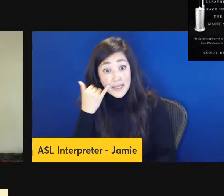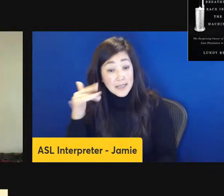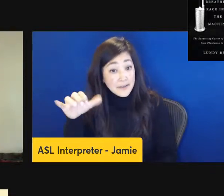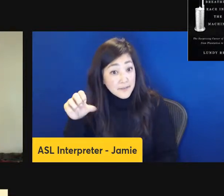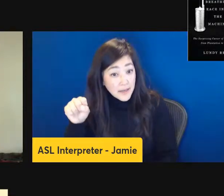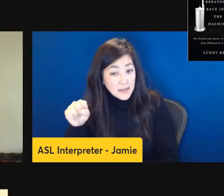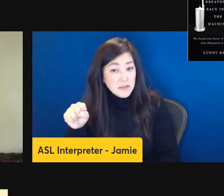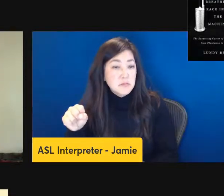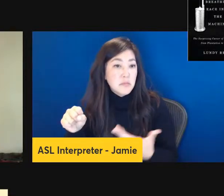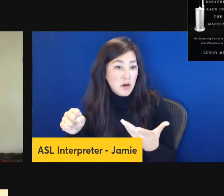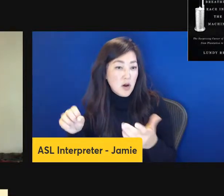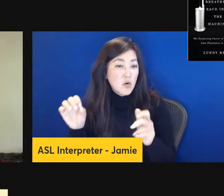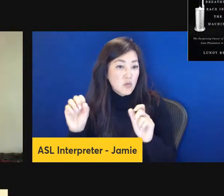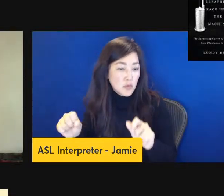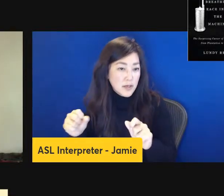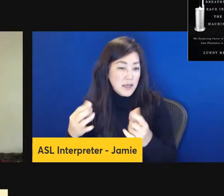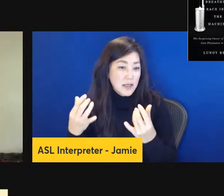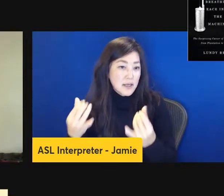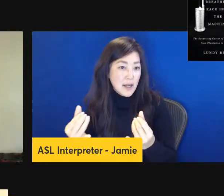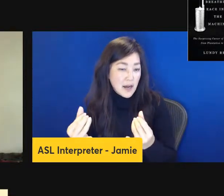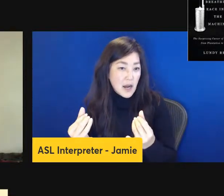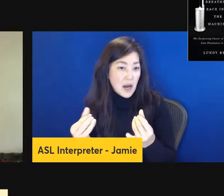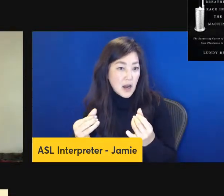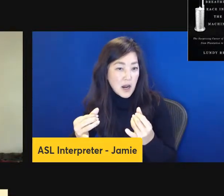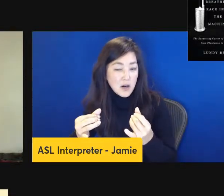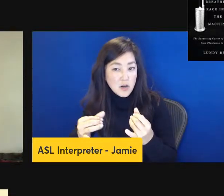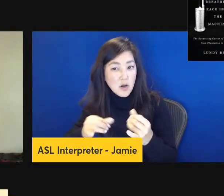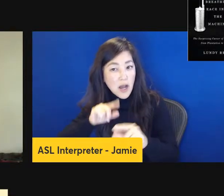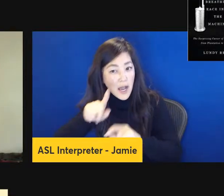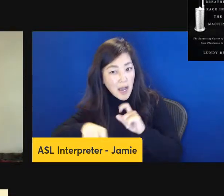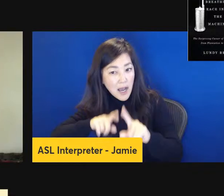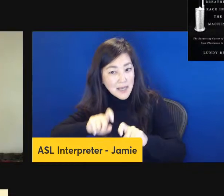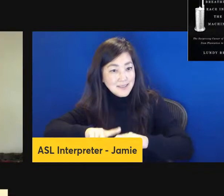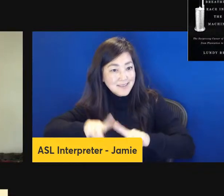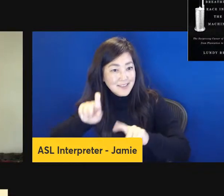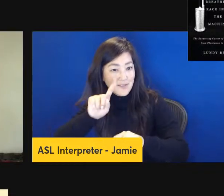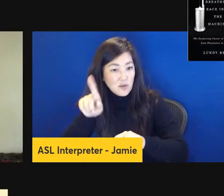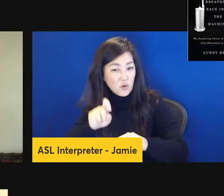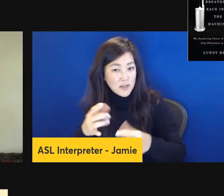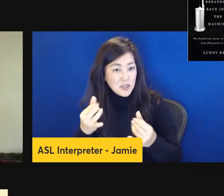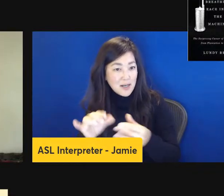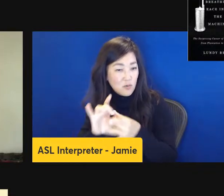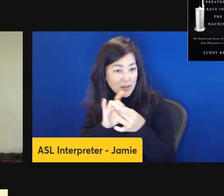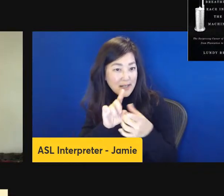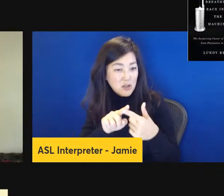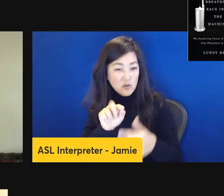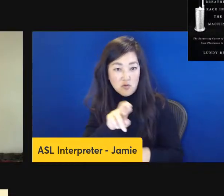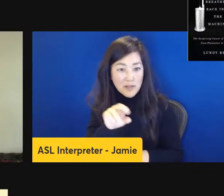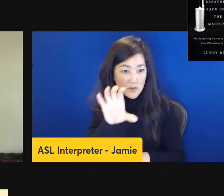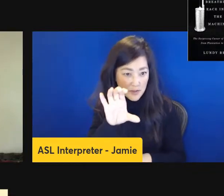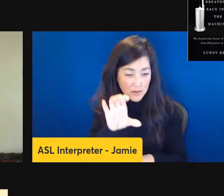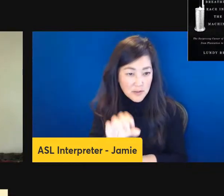can begin to ask different questions about race correction